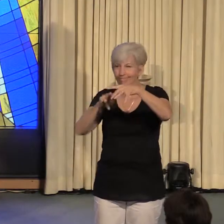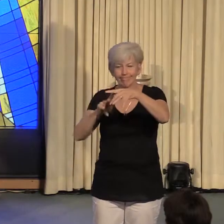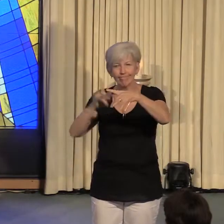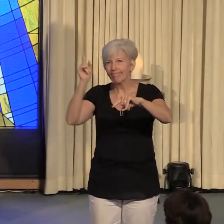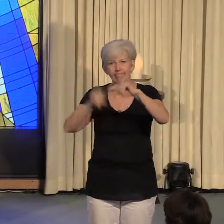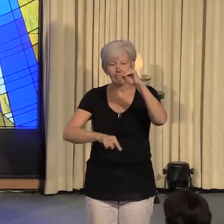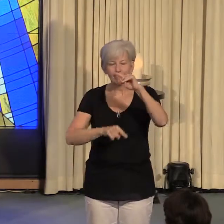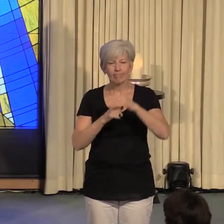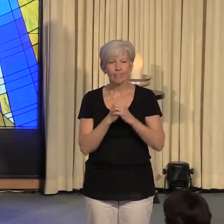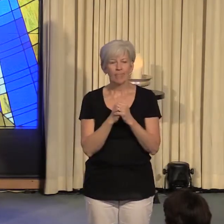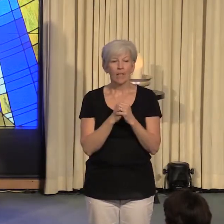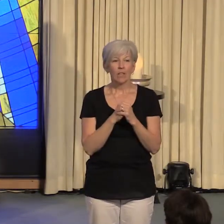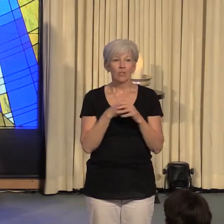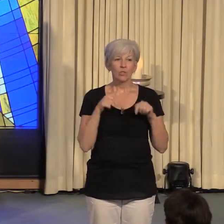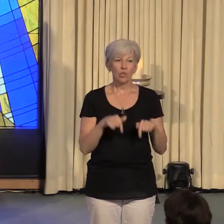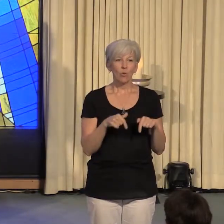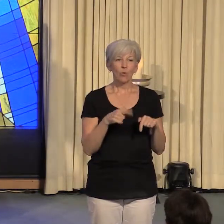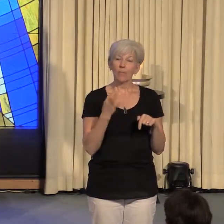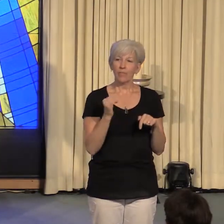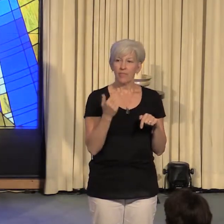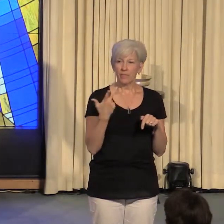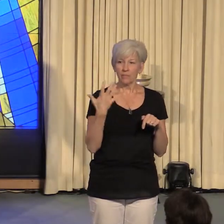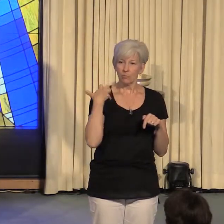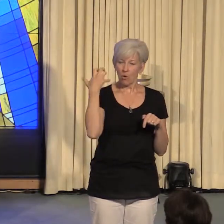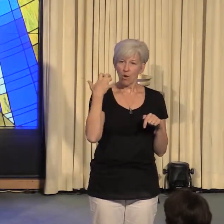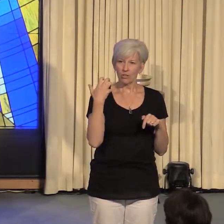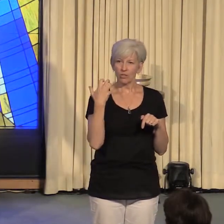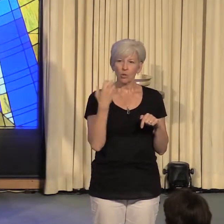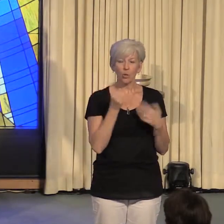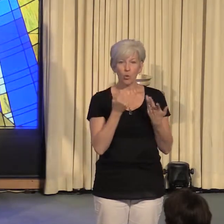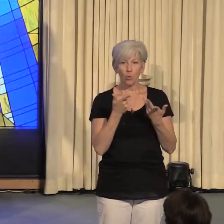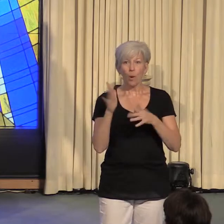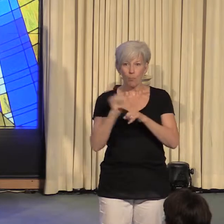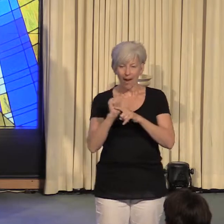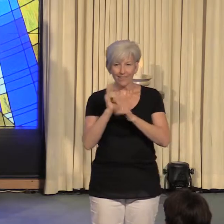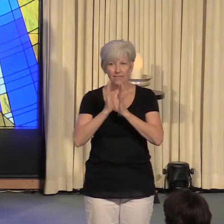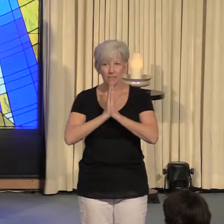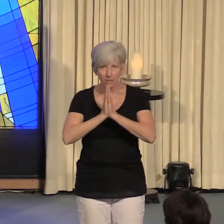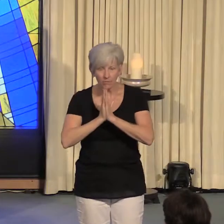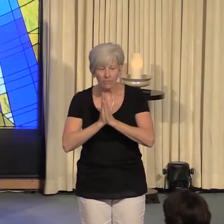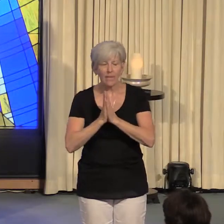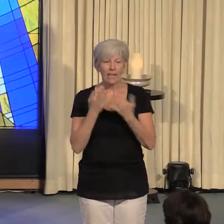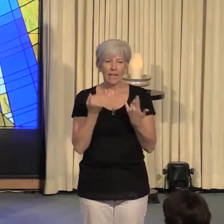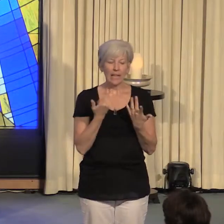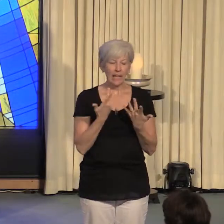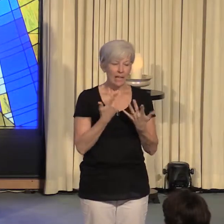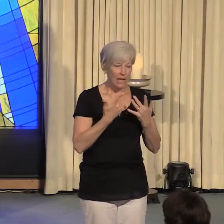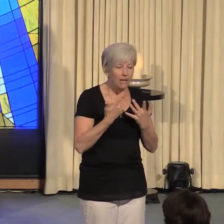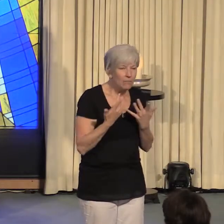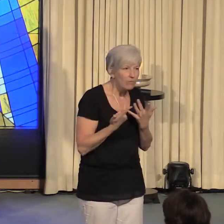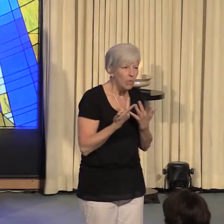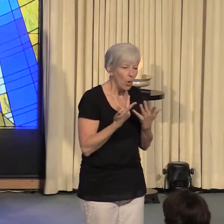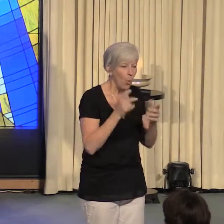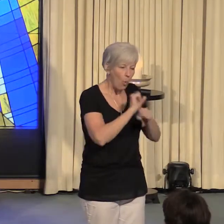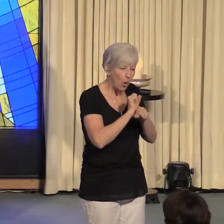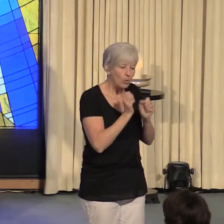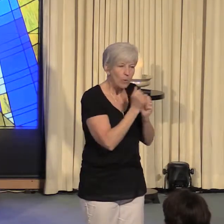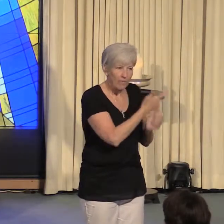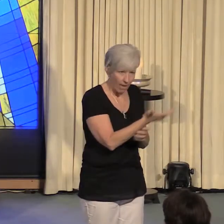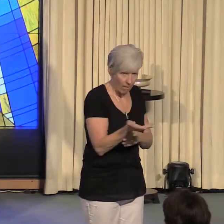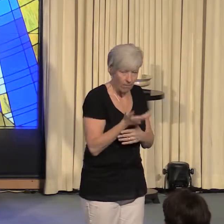who practices this method of prayer, treated them for an hour. That means he worked with them and prayed with them and told them to see God in